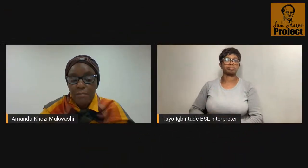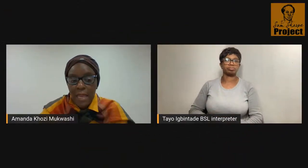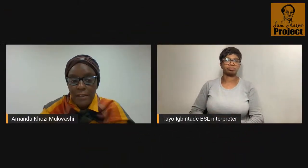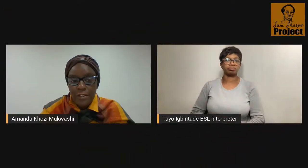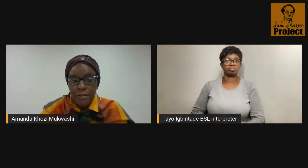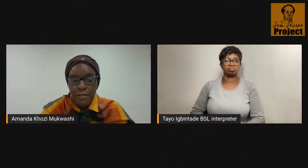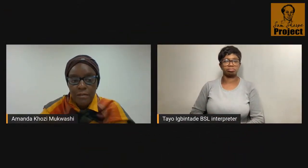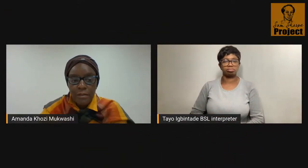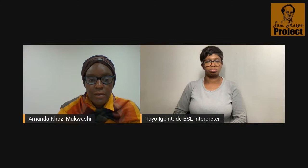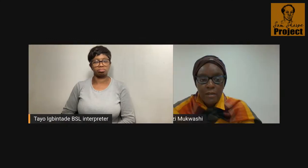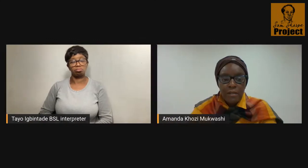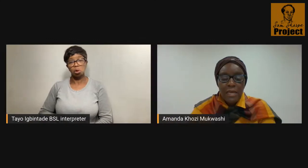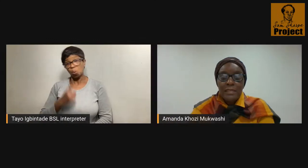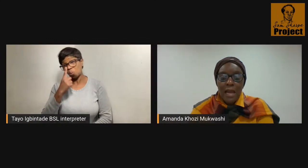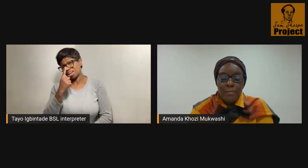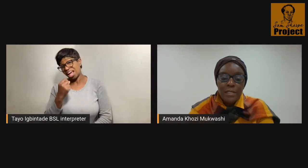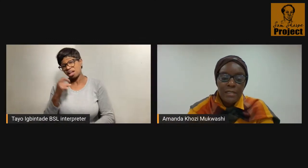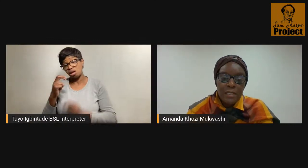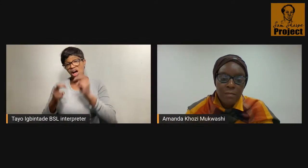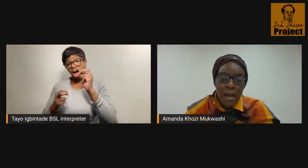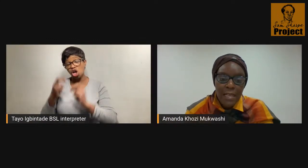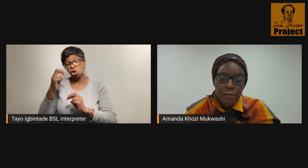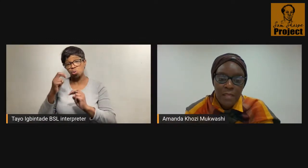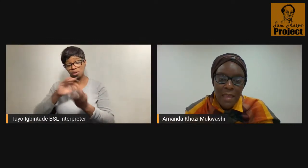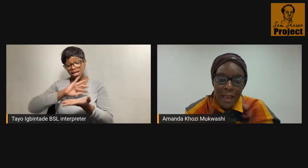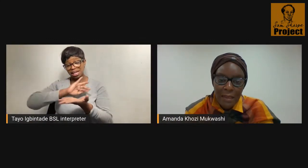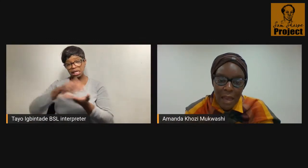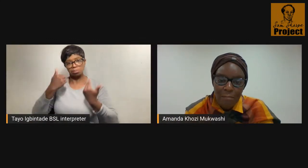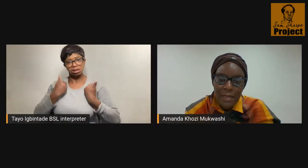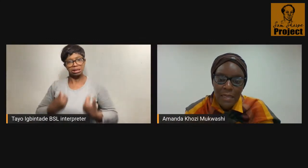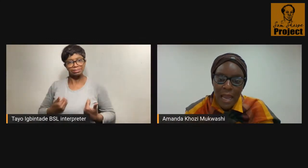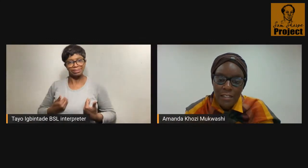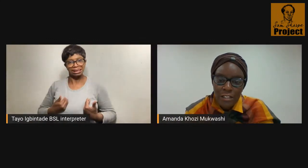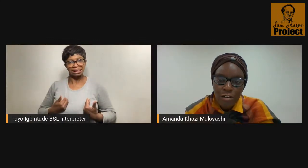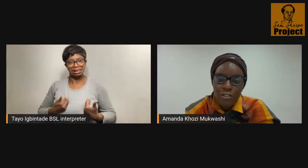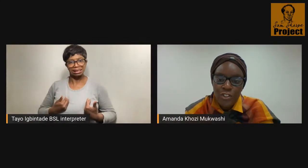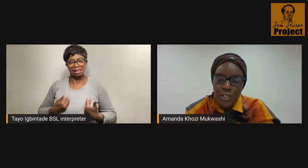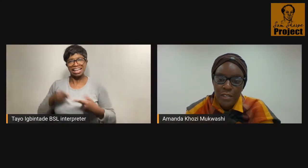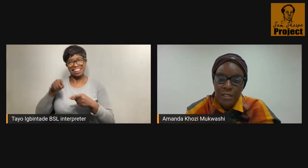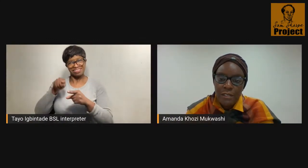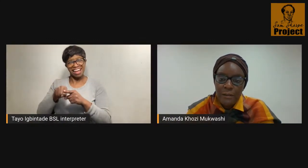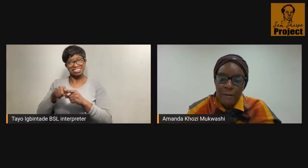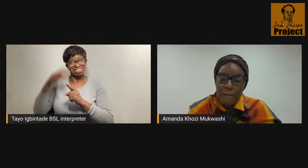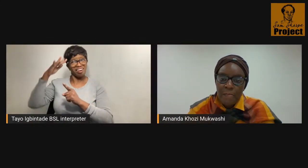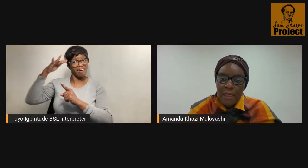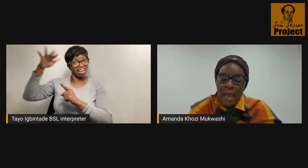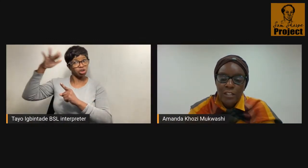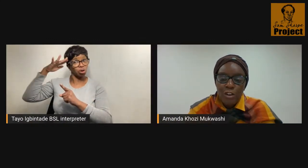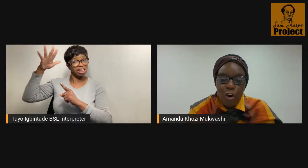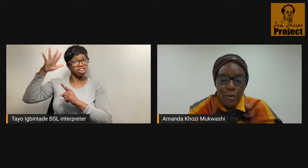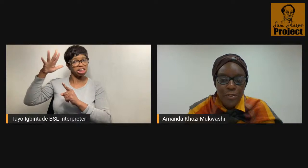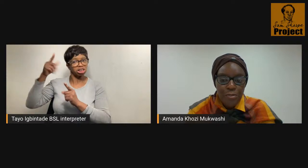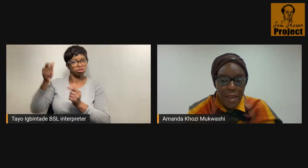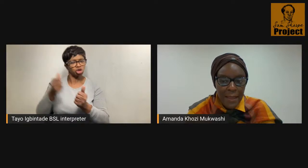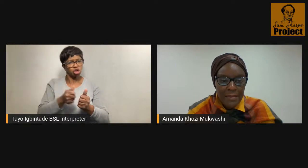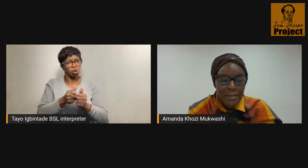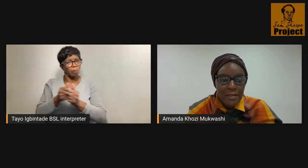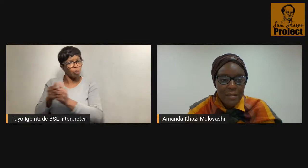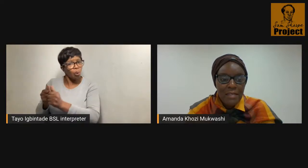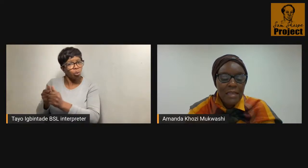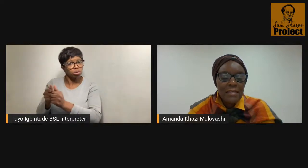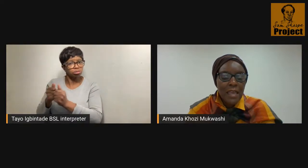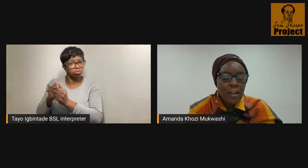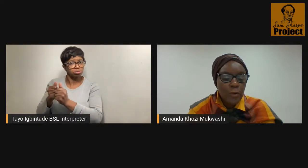It can be argued that capitalism has been the accompanying ideology and common